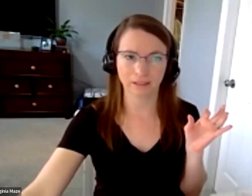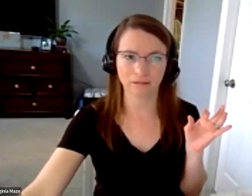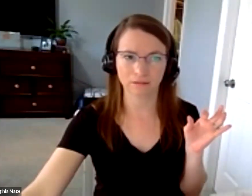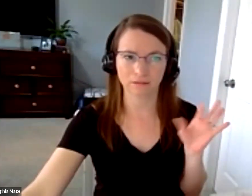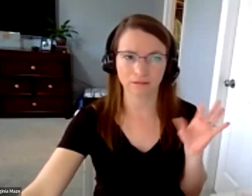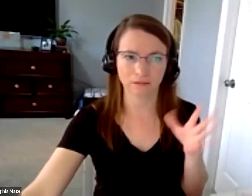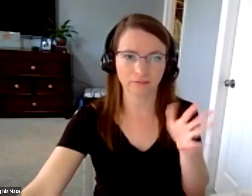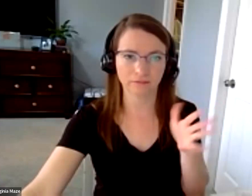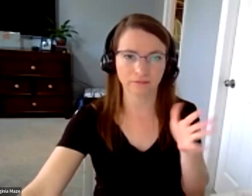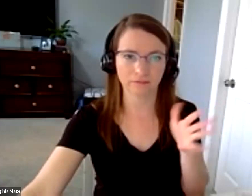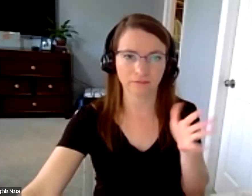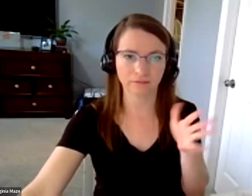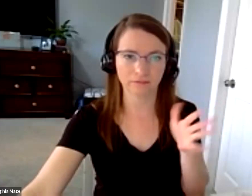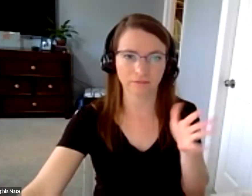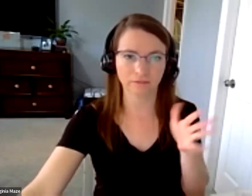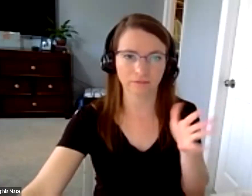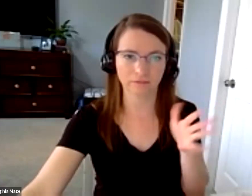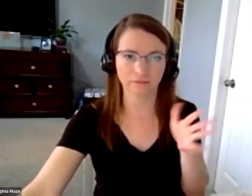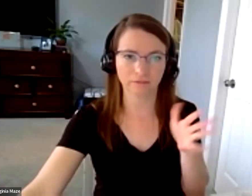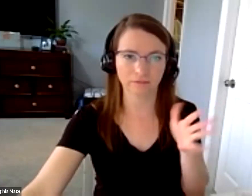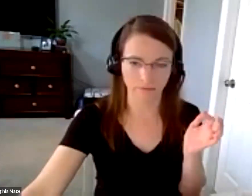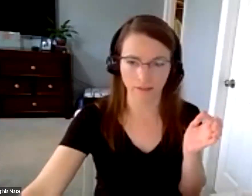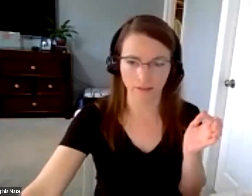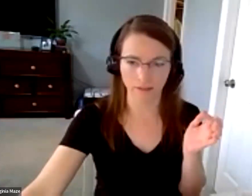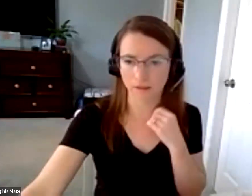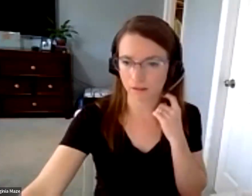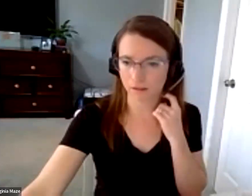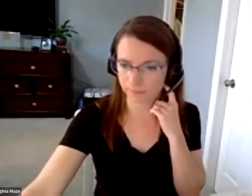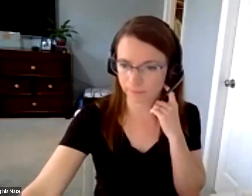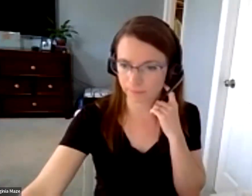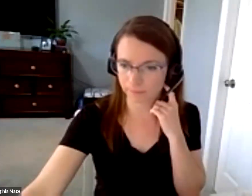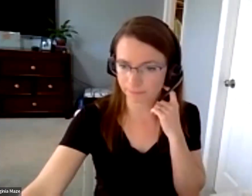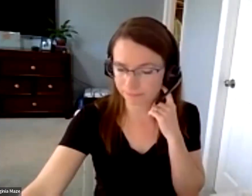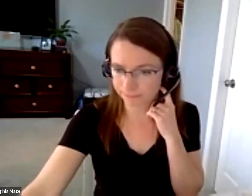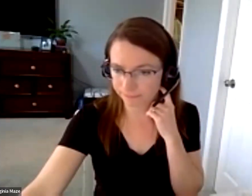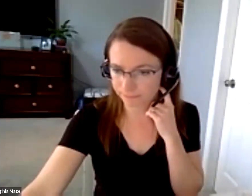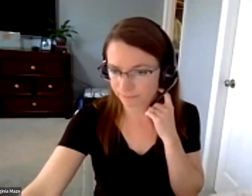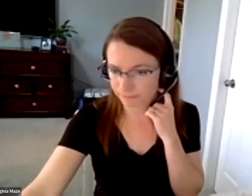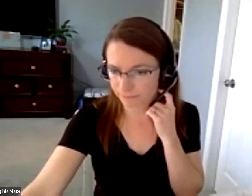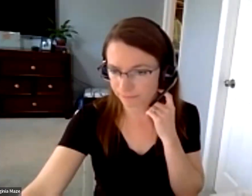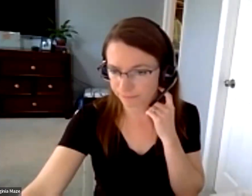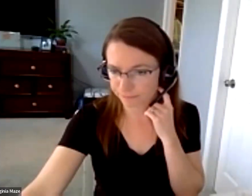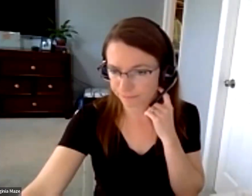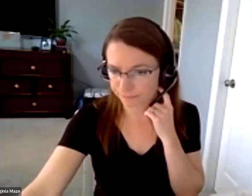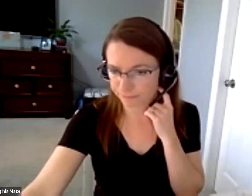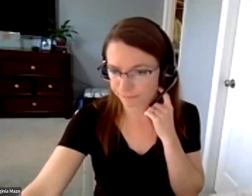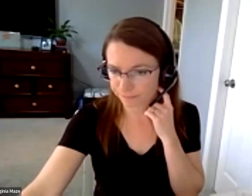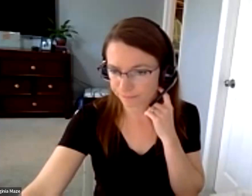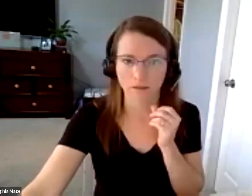For anybody else? Kind of. Um,